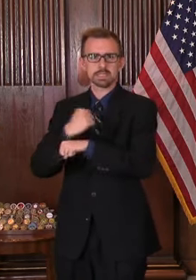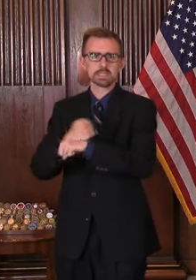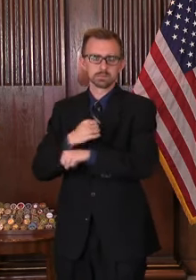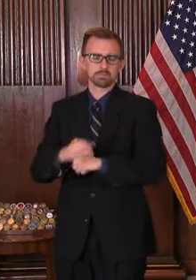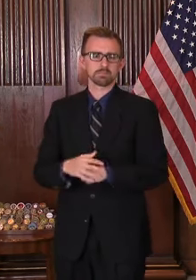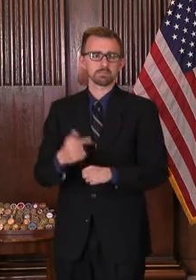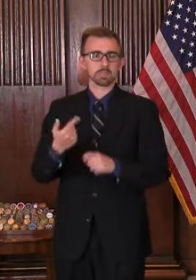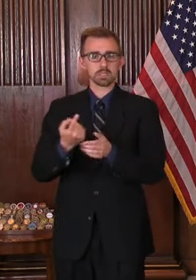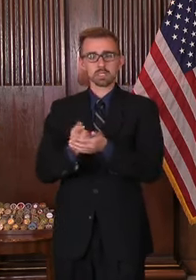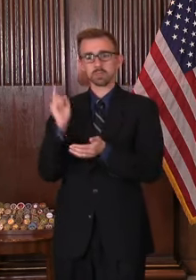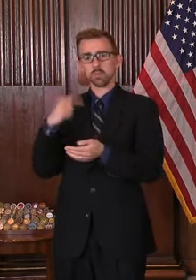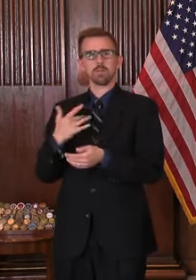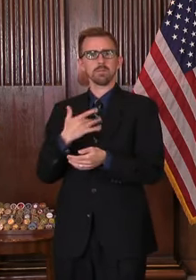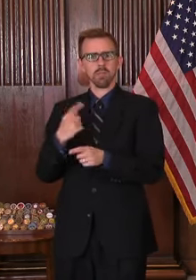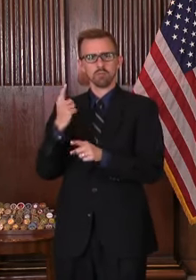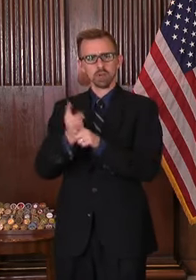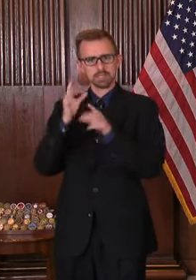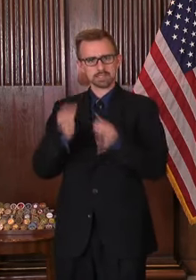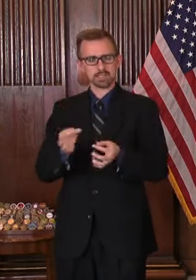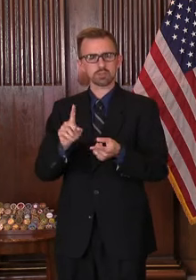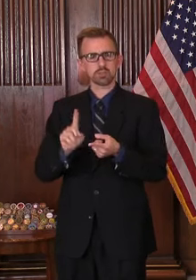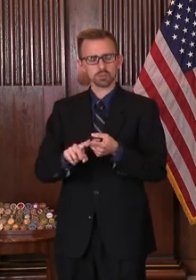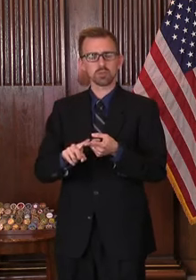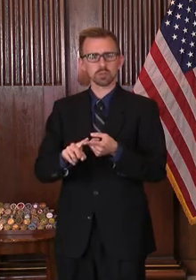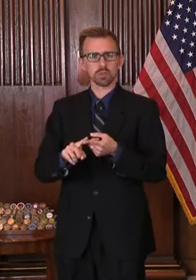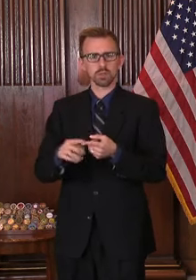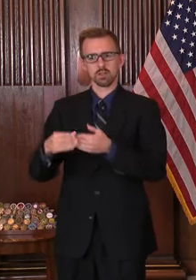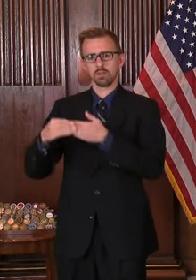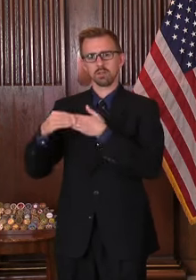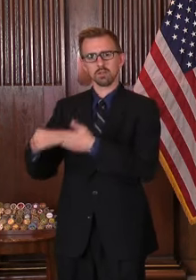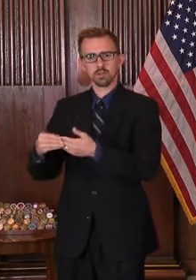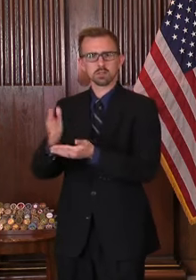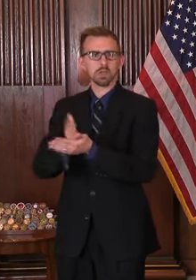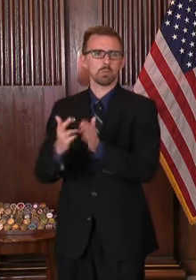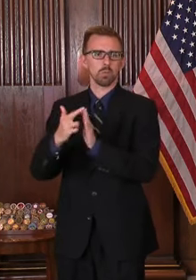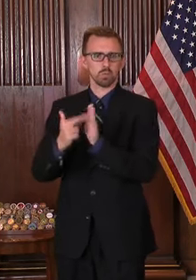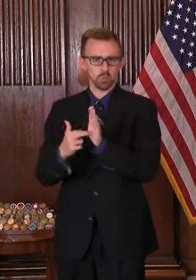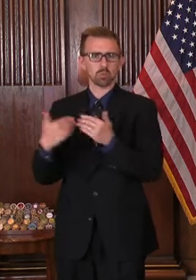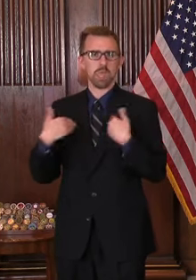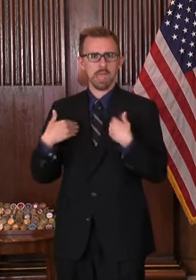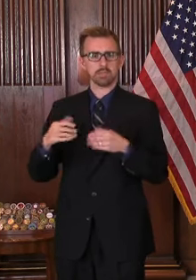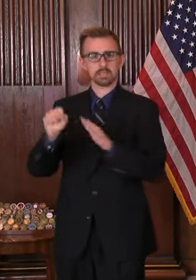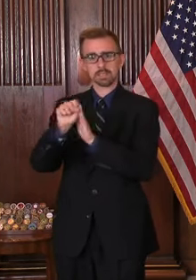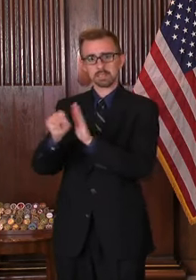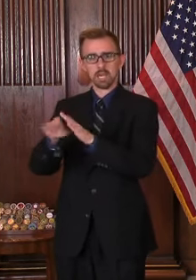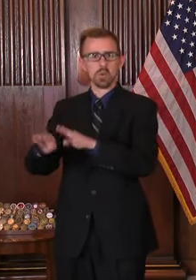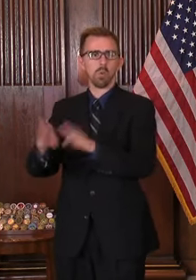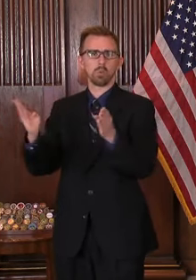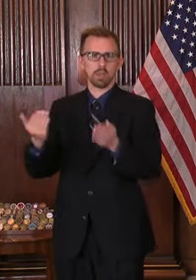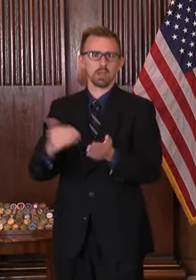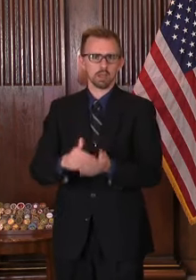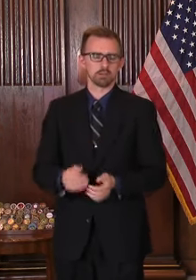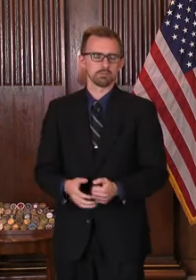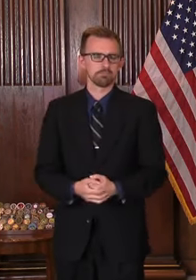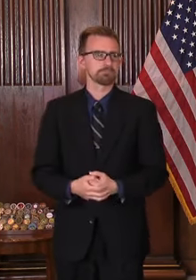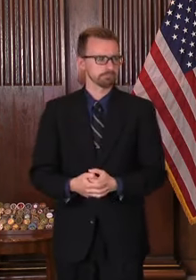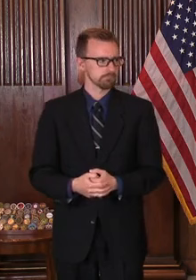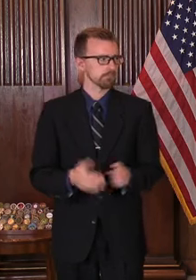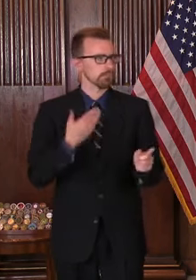week ago when we decided to lift some of the regulations we have and open the state back up. All right, thank you,